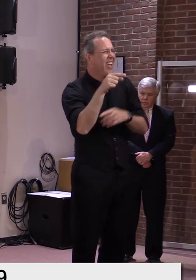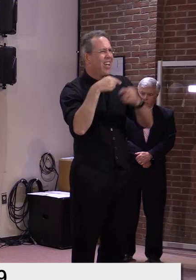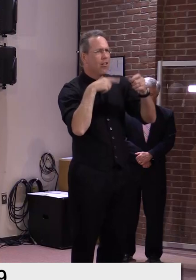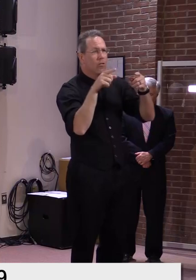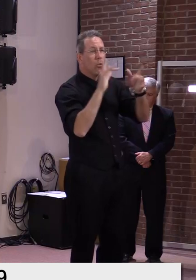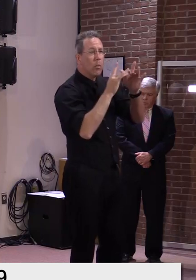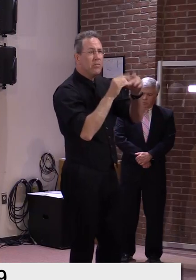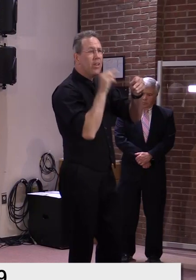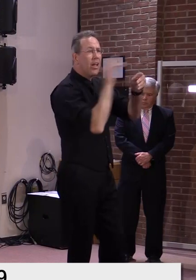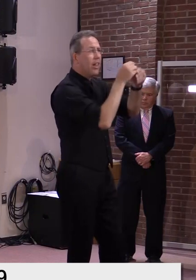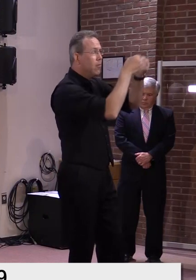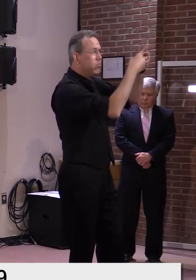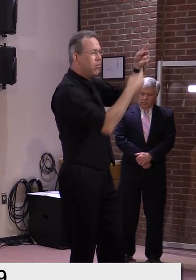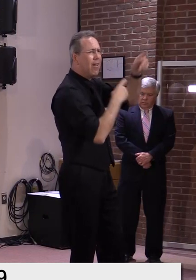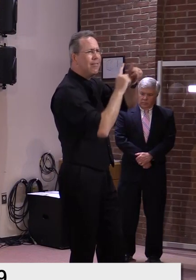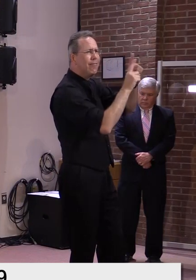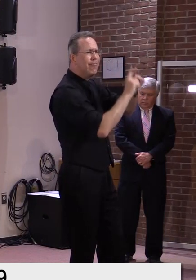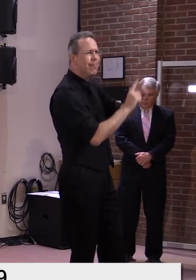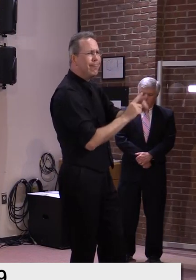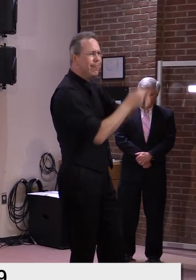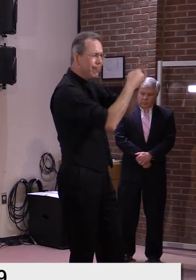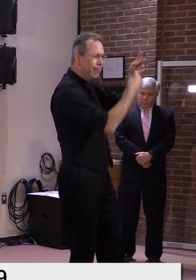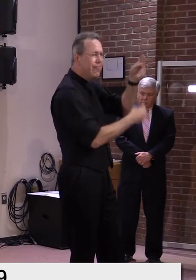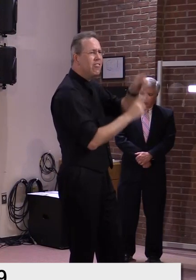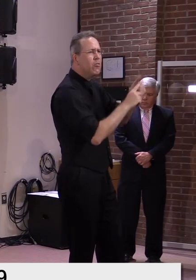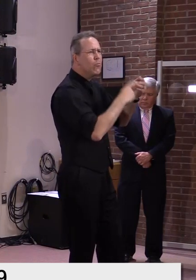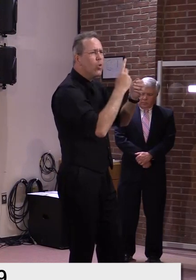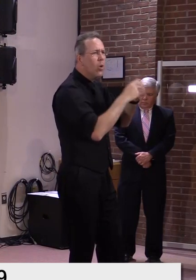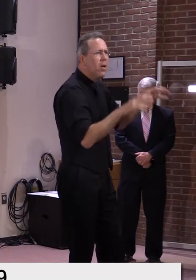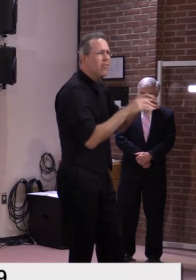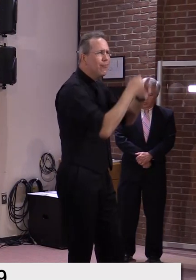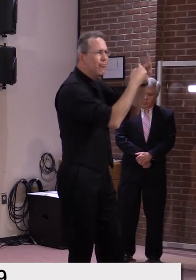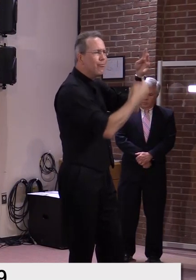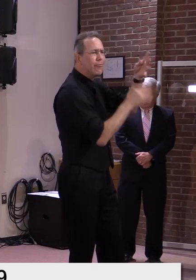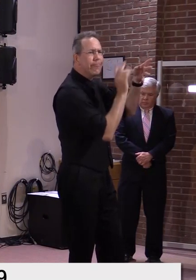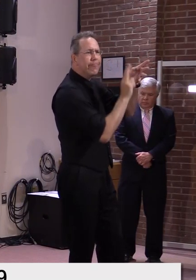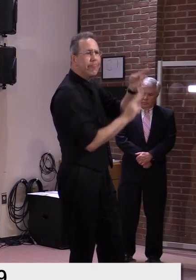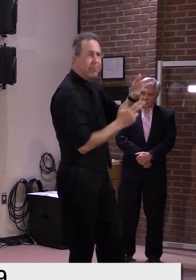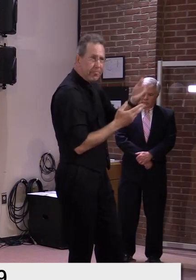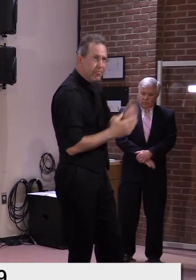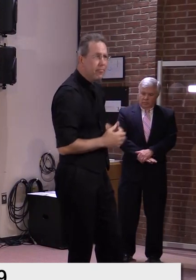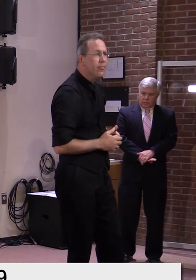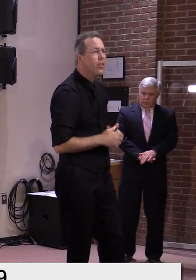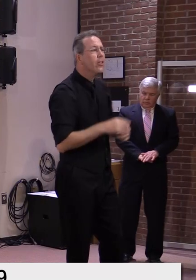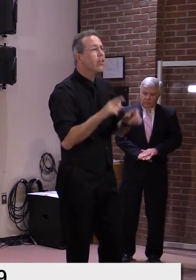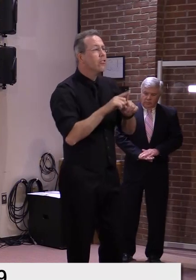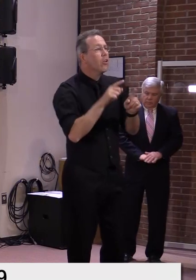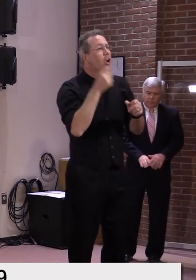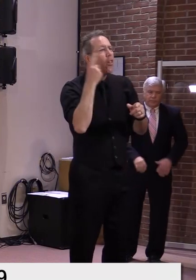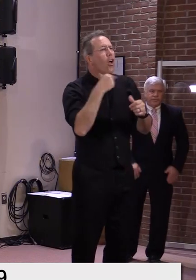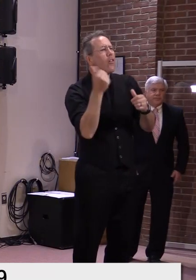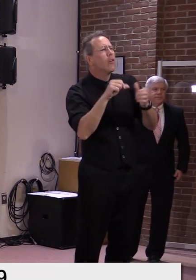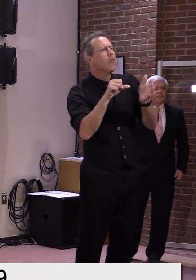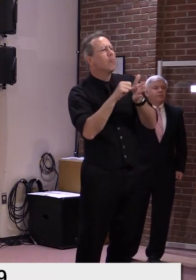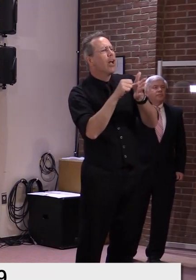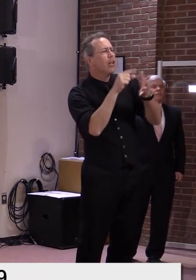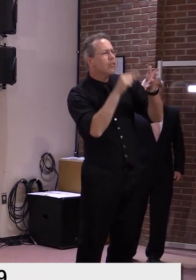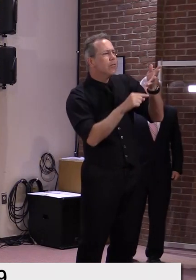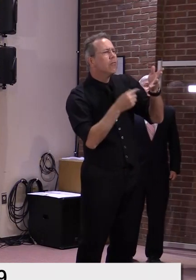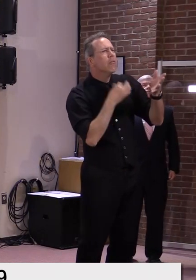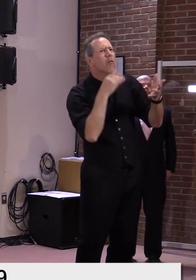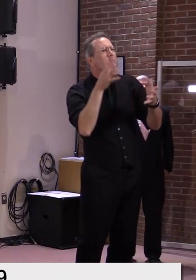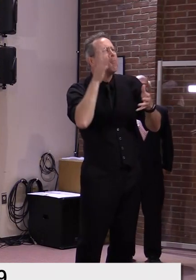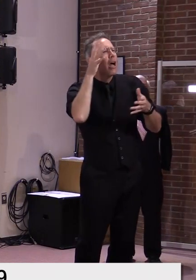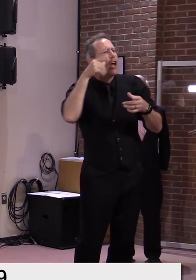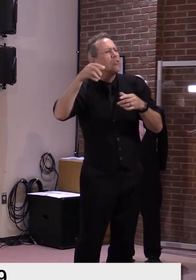families with tips and resources on how to talk with your children and youth to prepare them for more social interaction, summer